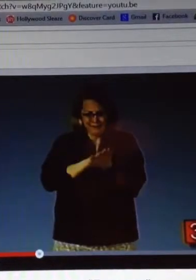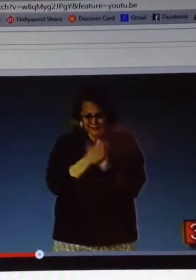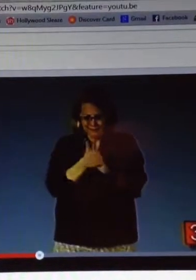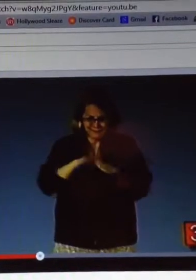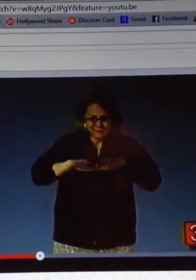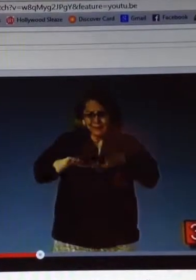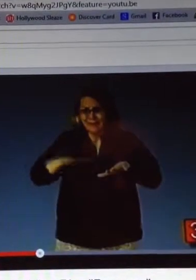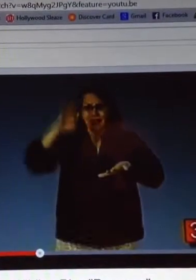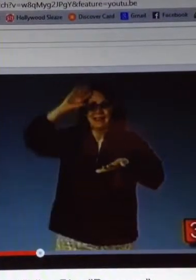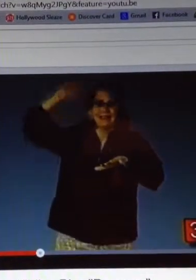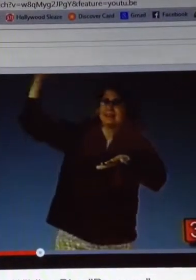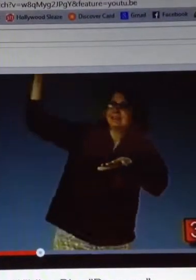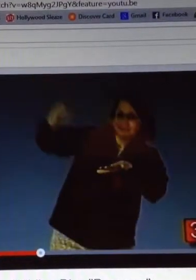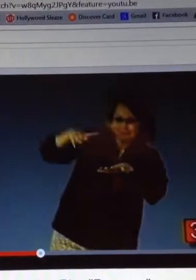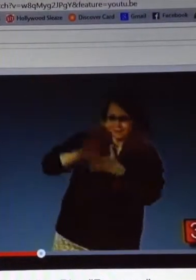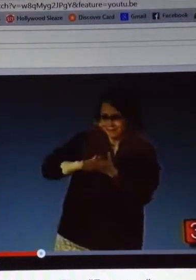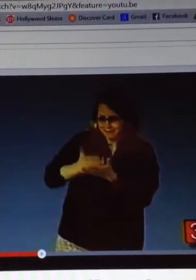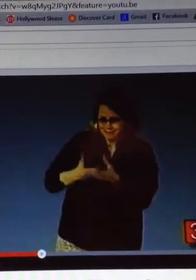eat.